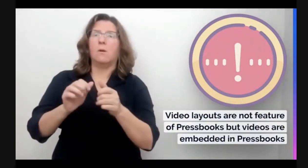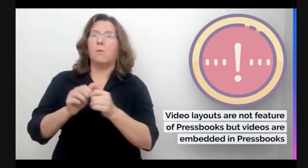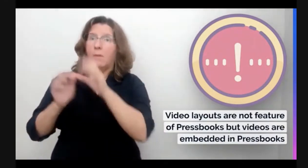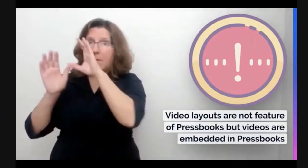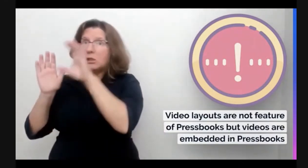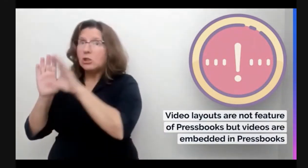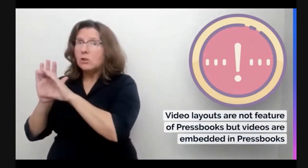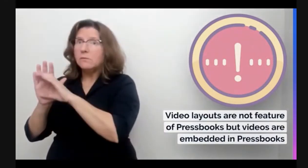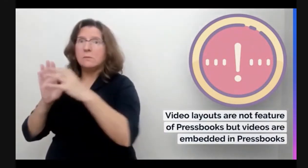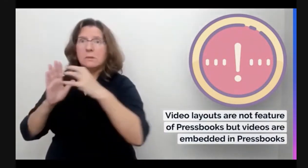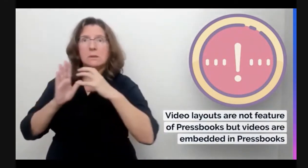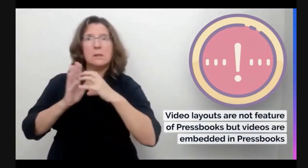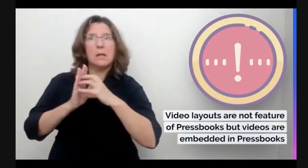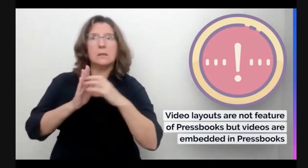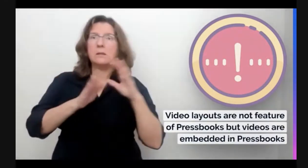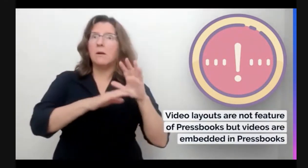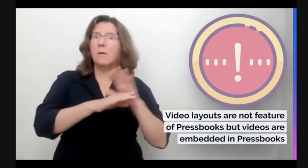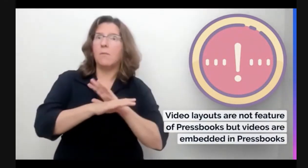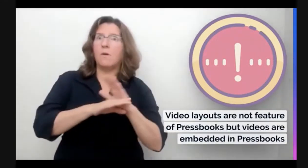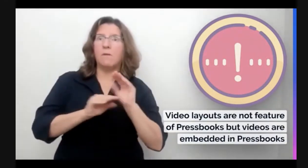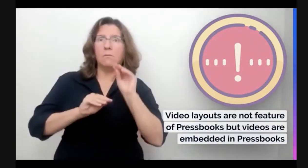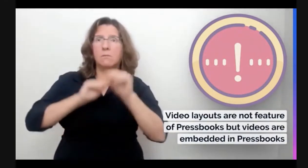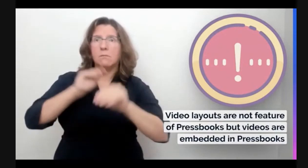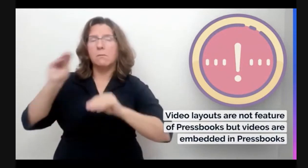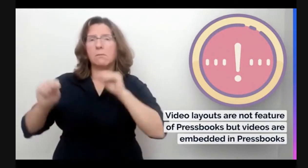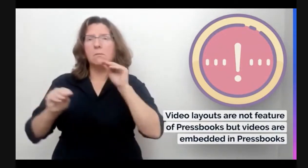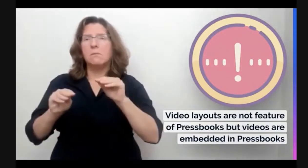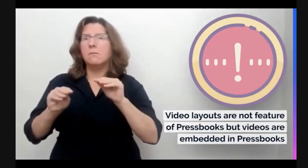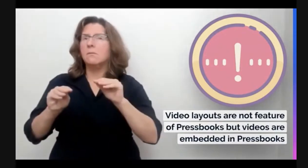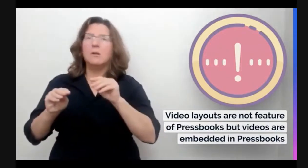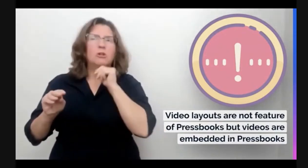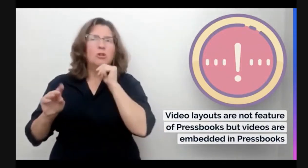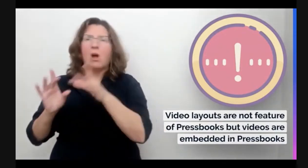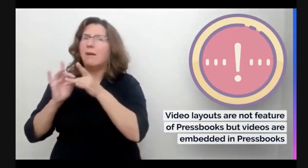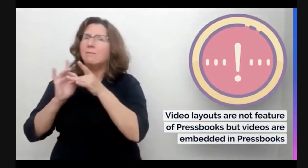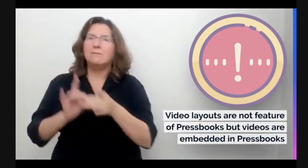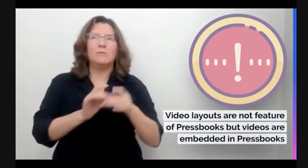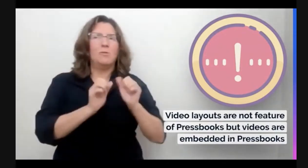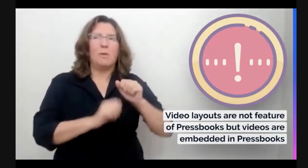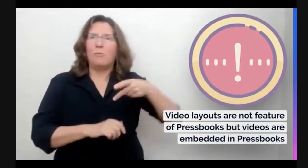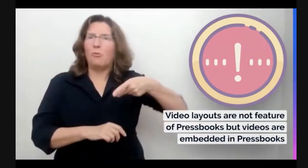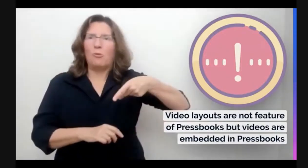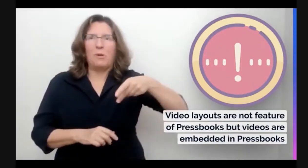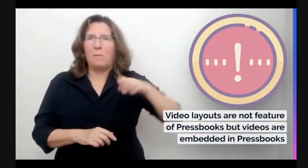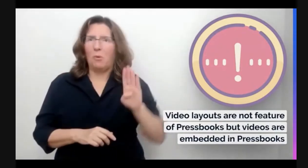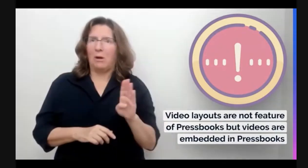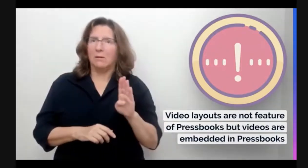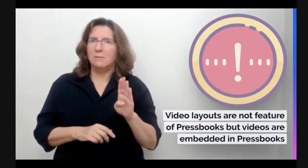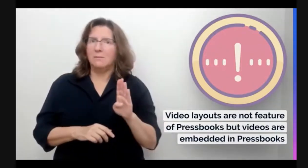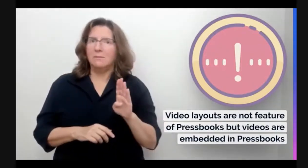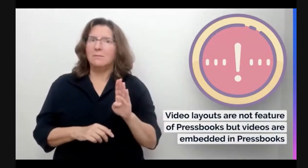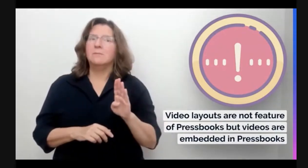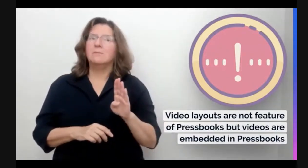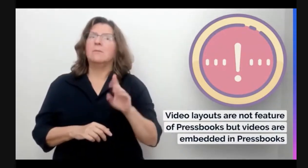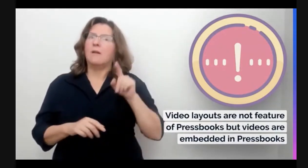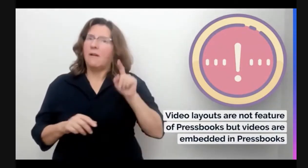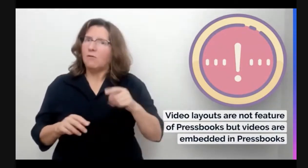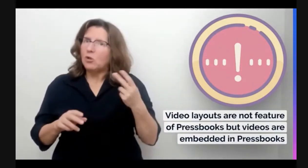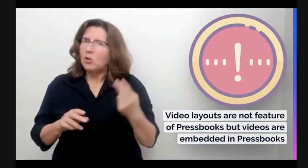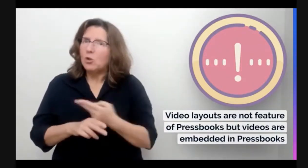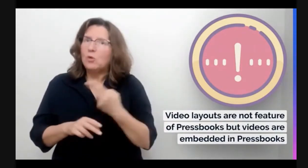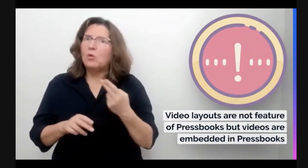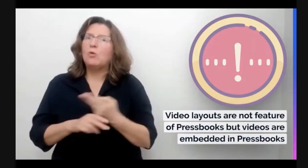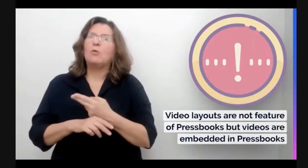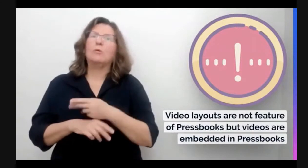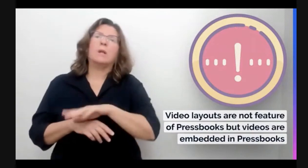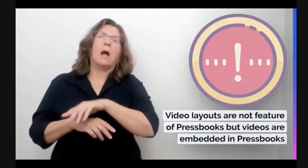The recommended layouts of screen design, including text, images, and video, are not a